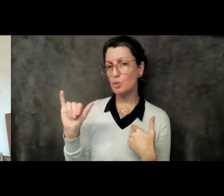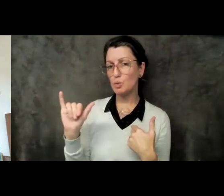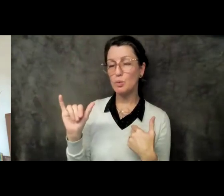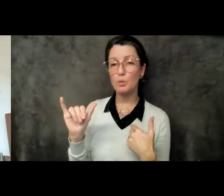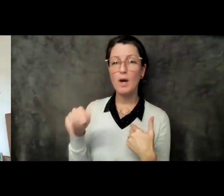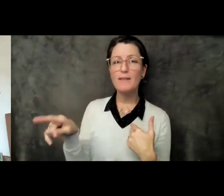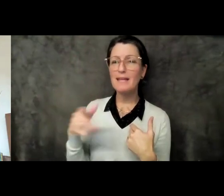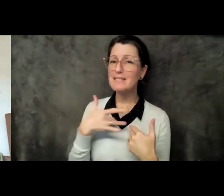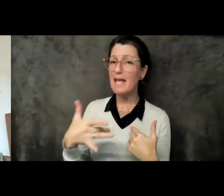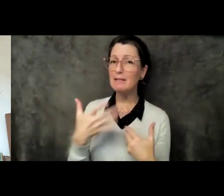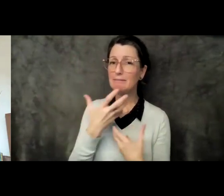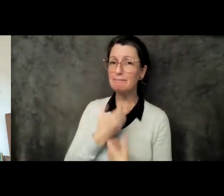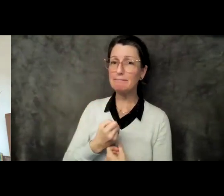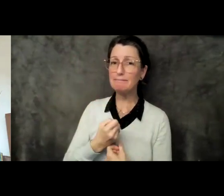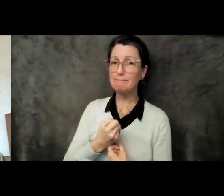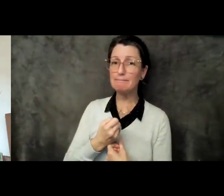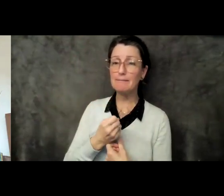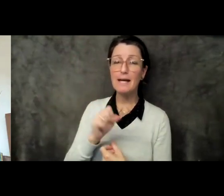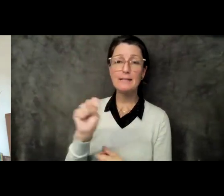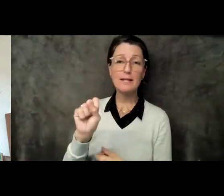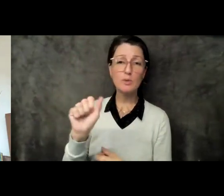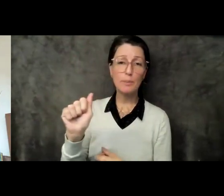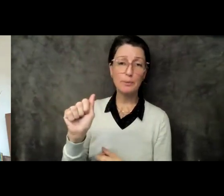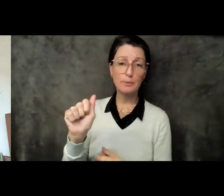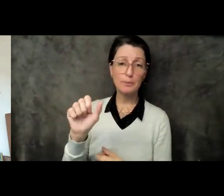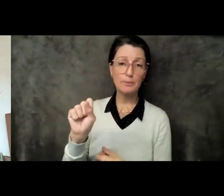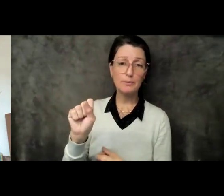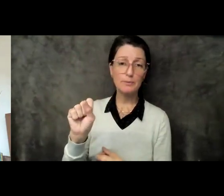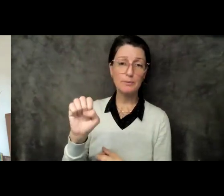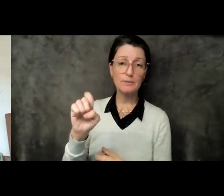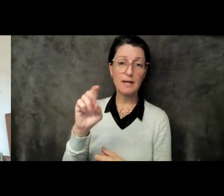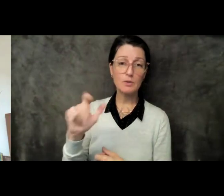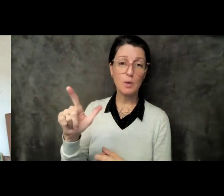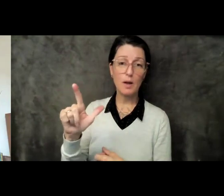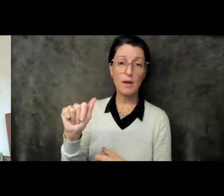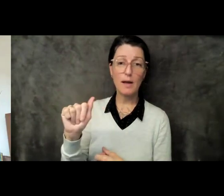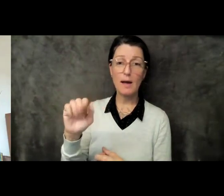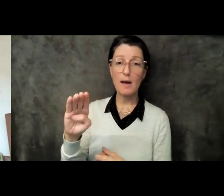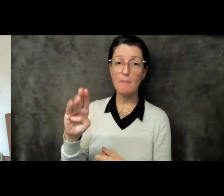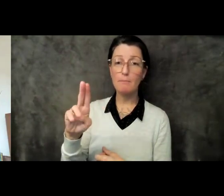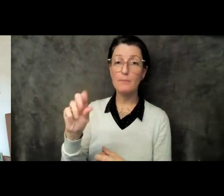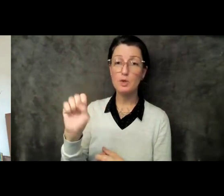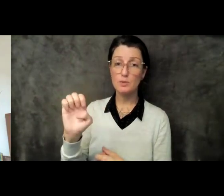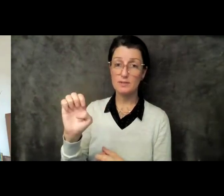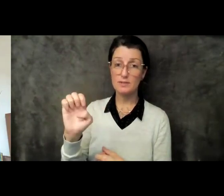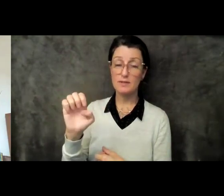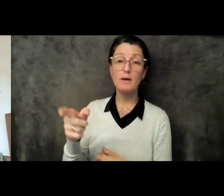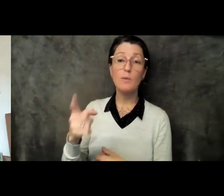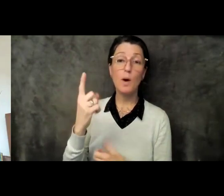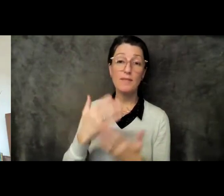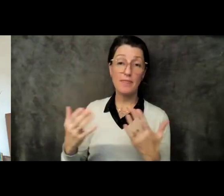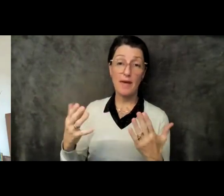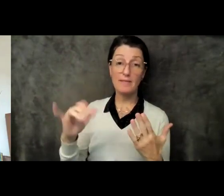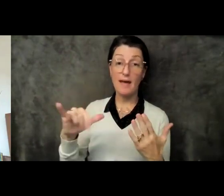keep silent is sexual abuse, right? And one of the things that silence does is it